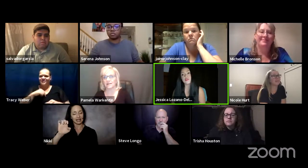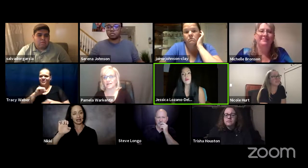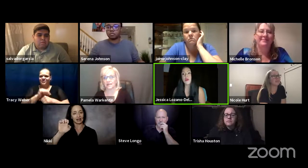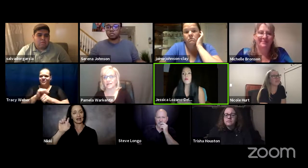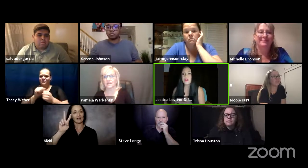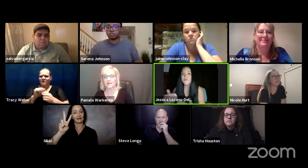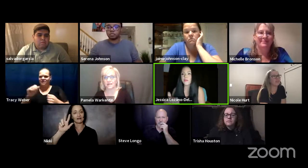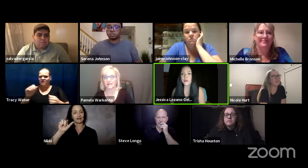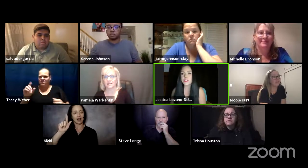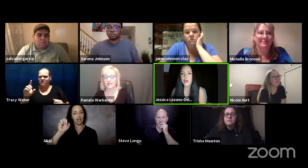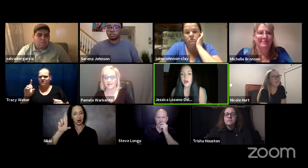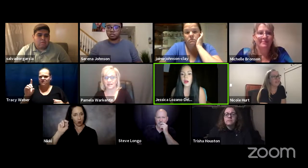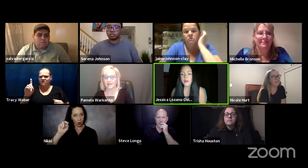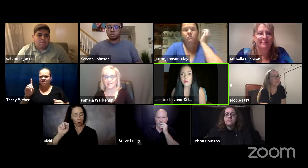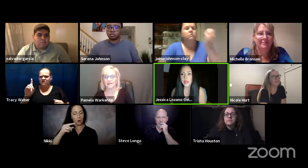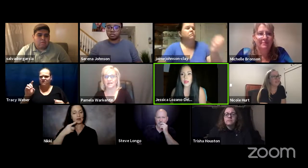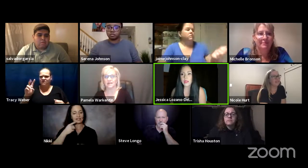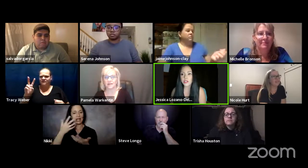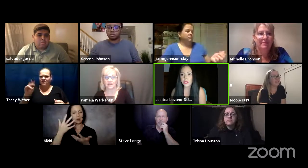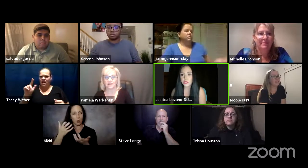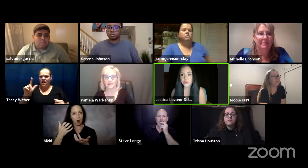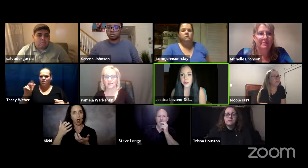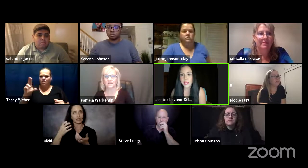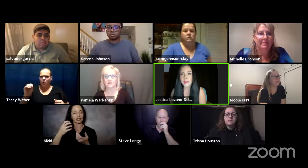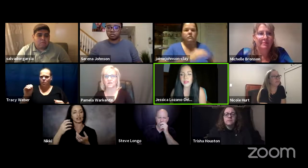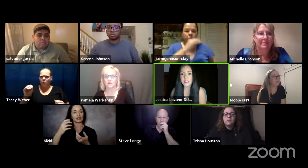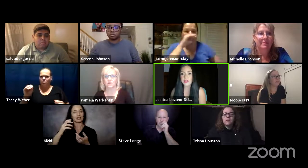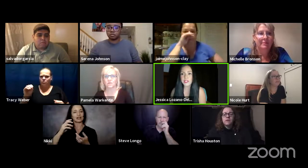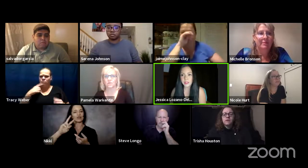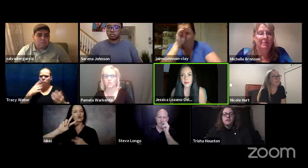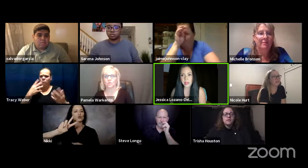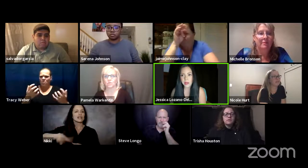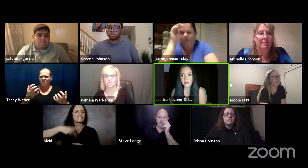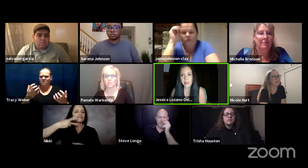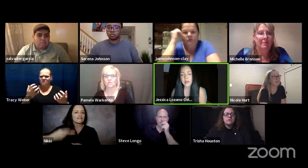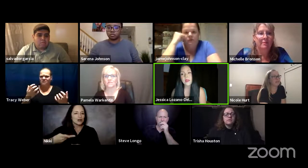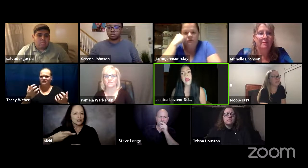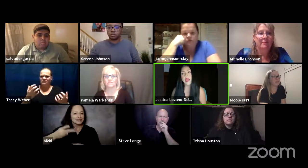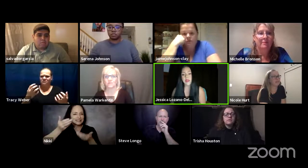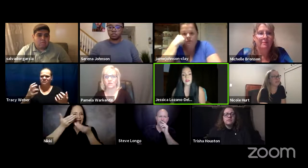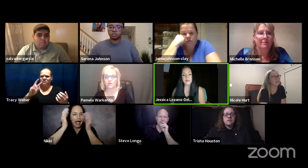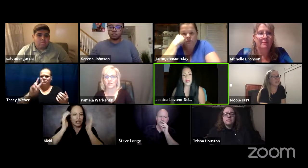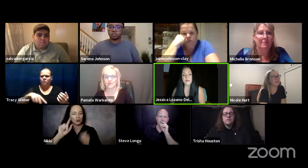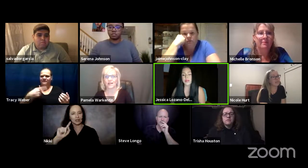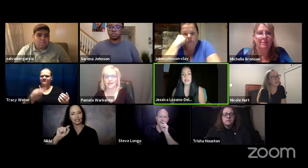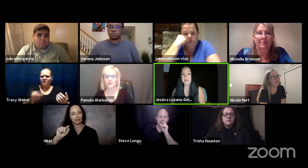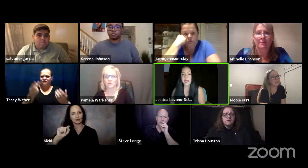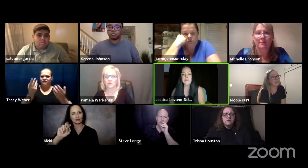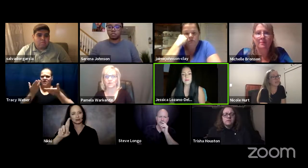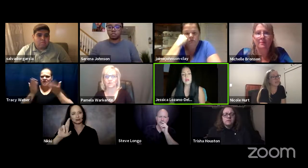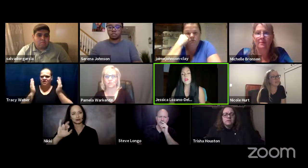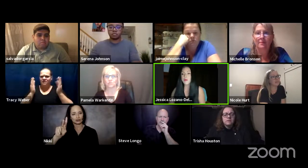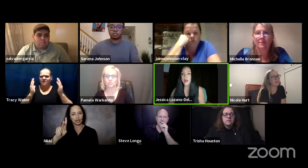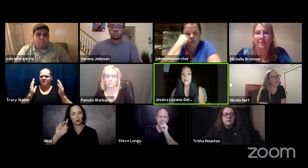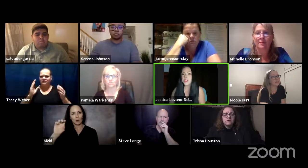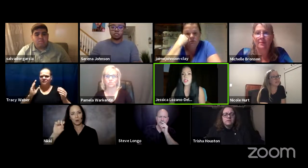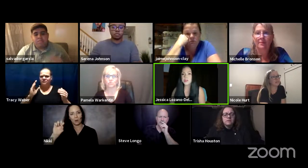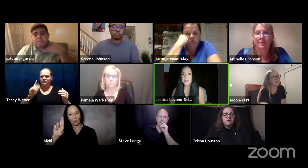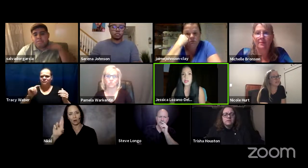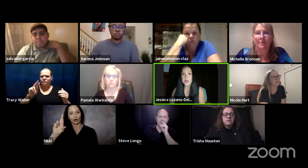do reverse Halloween trick-or-treating. This is for Tulare County. And what that means is that you'll have the children